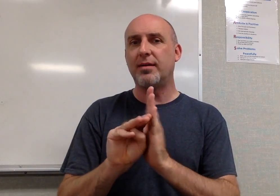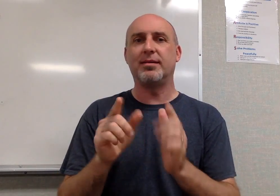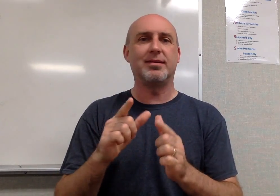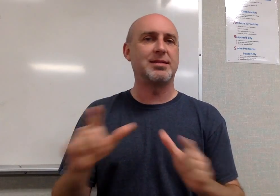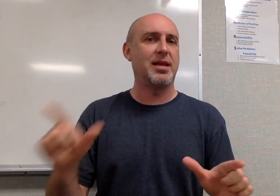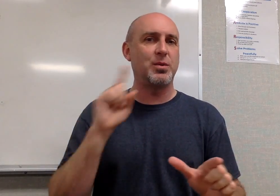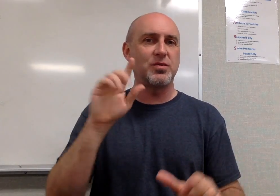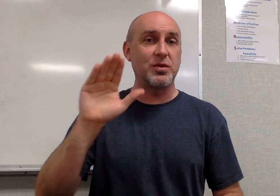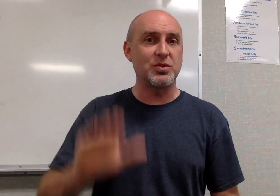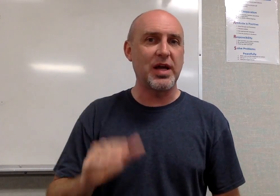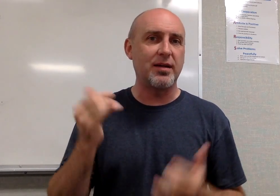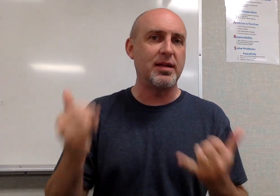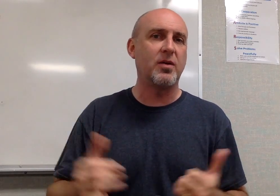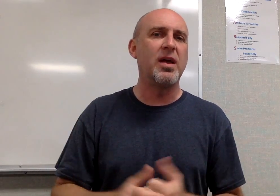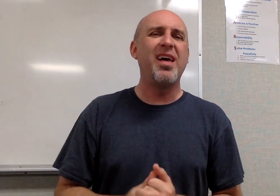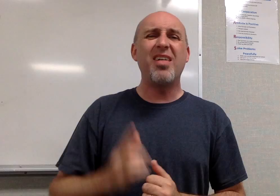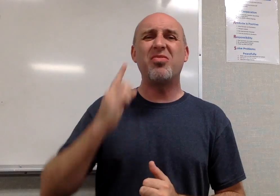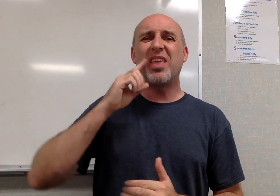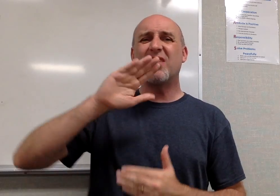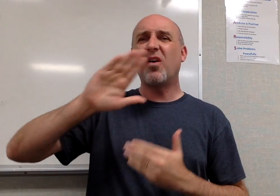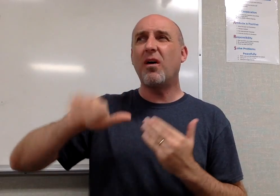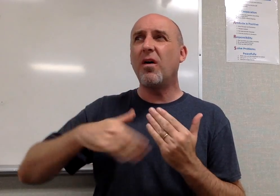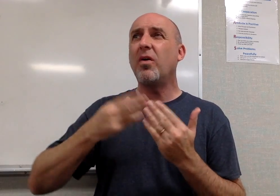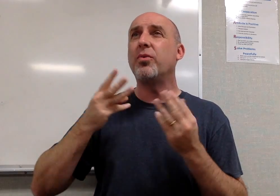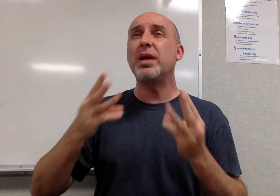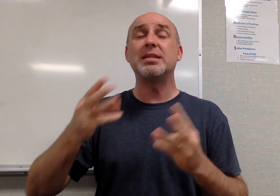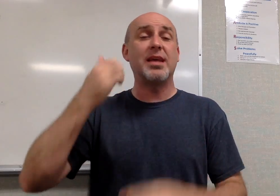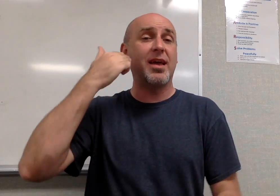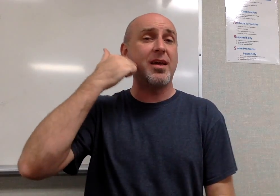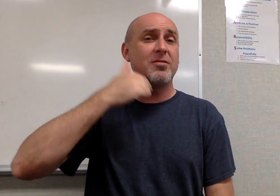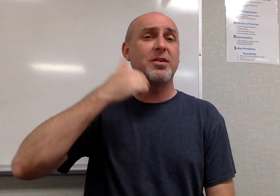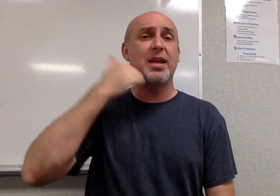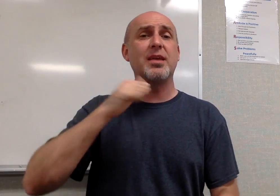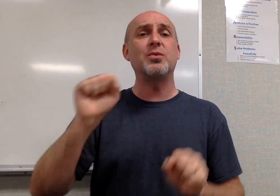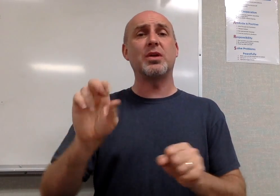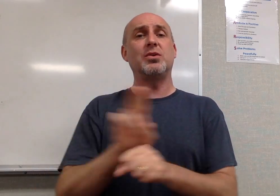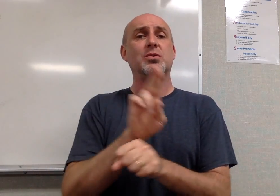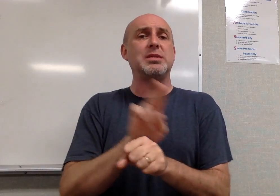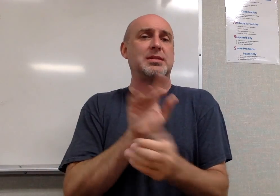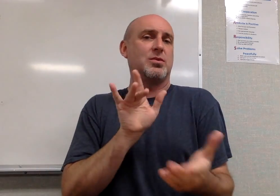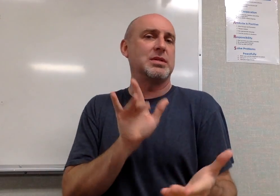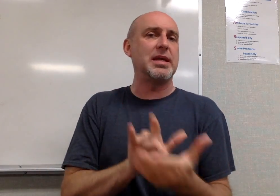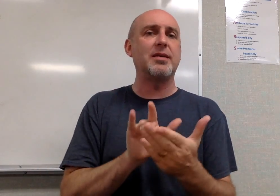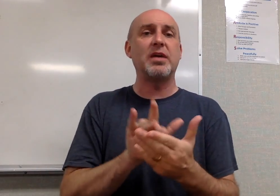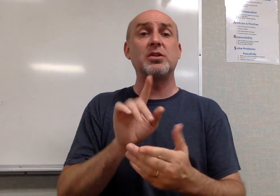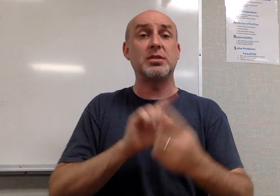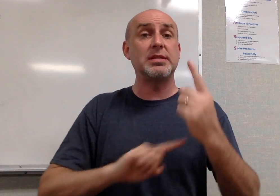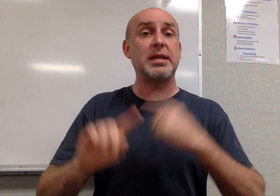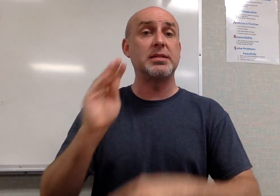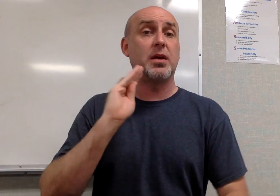modeling this language for your child now. Think of all the ways every day you can use this. You can take advantage of these signs at